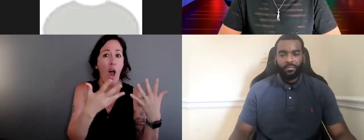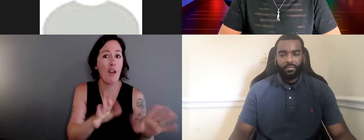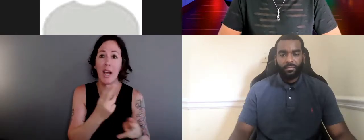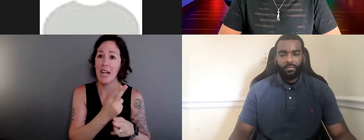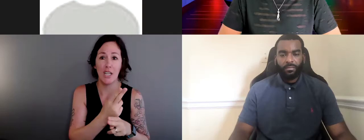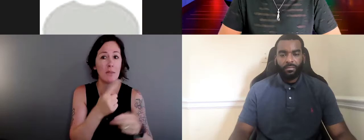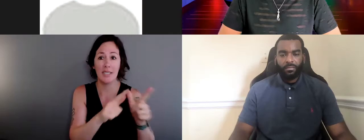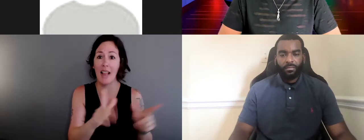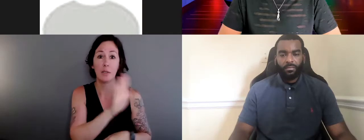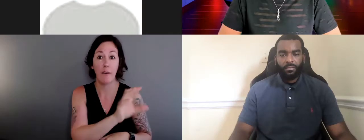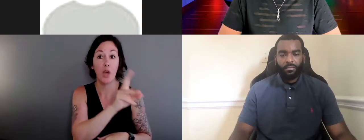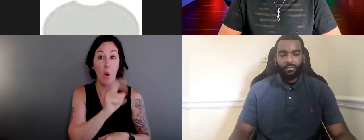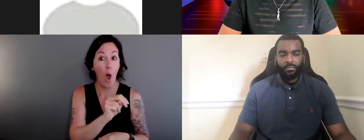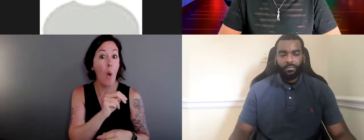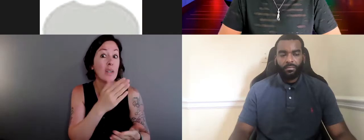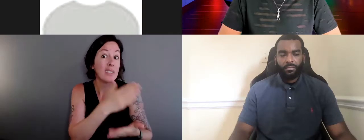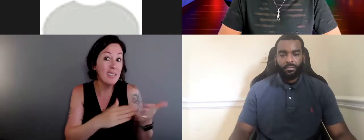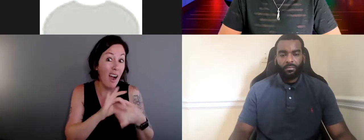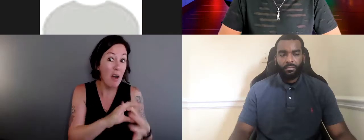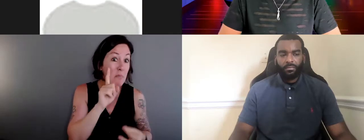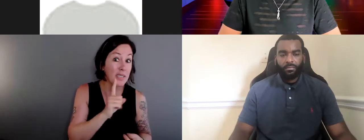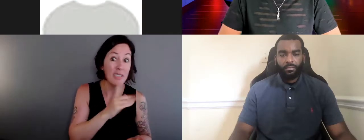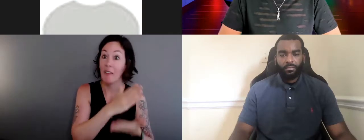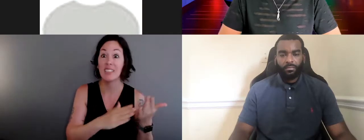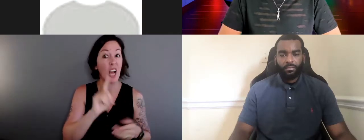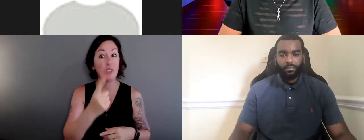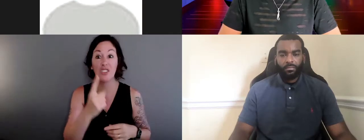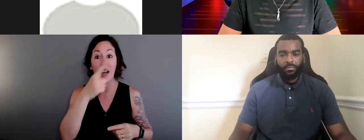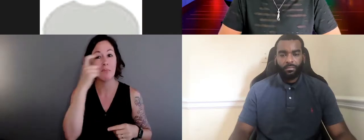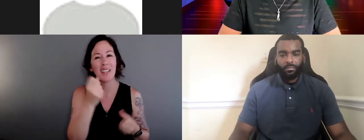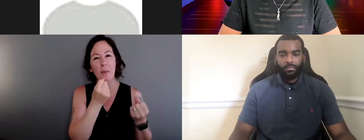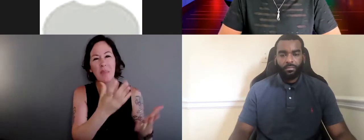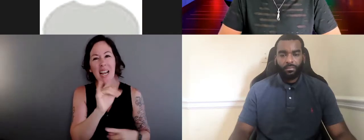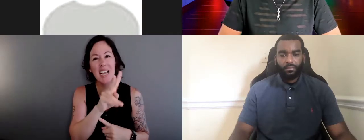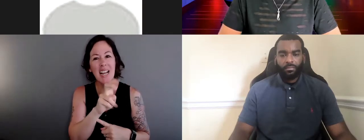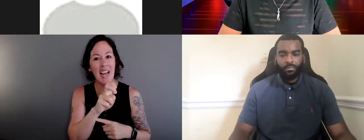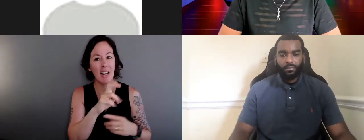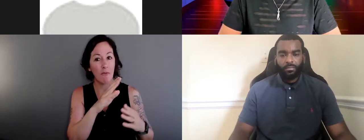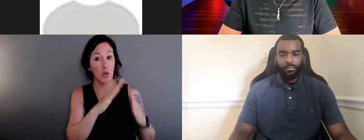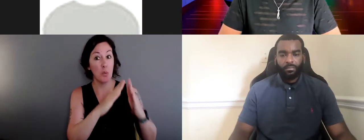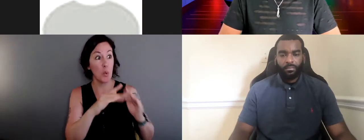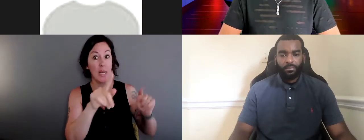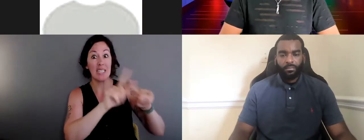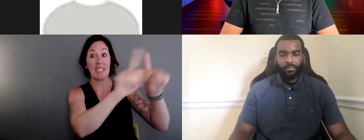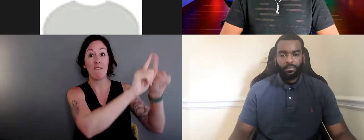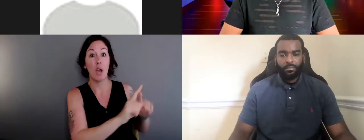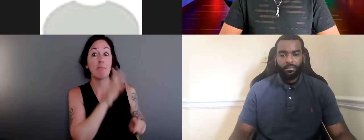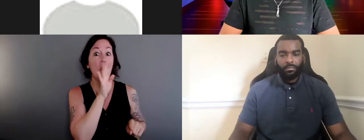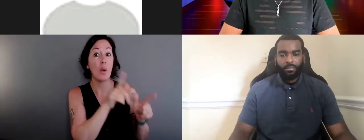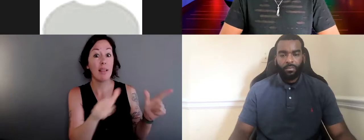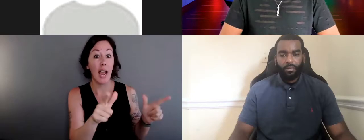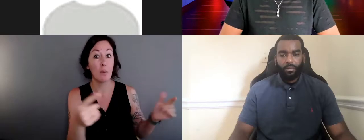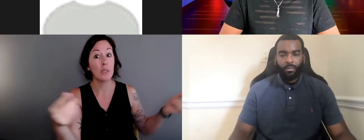many native users of sign language already here. Some were deaf, some were hearing, but